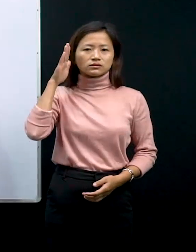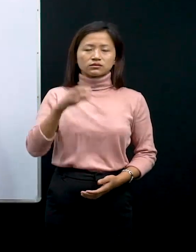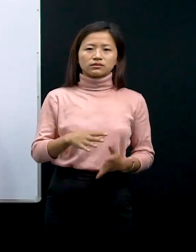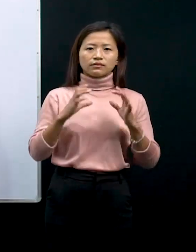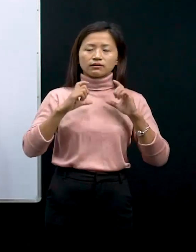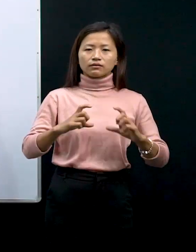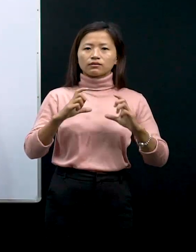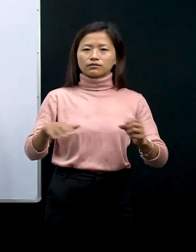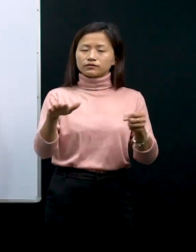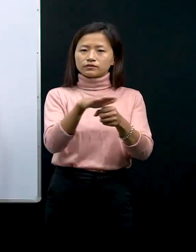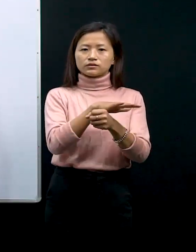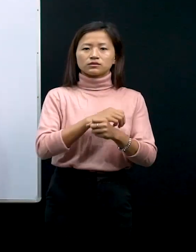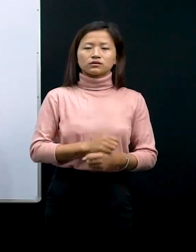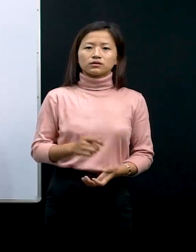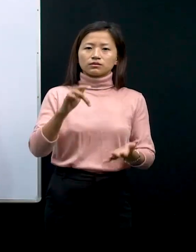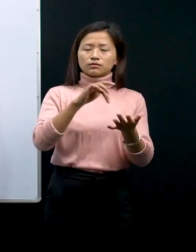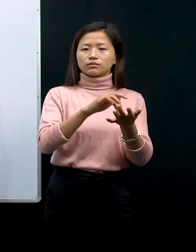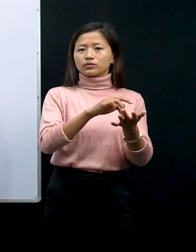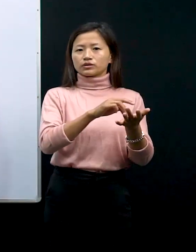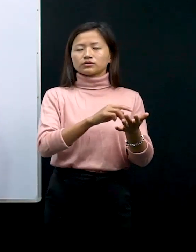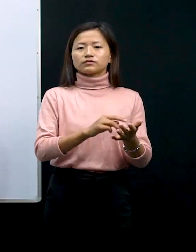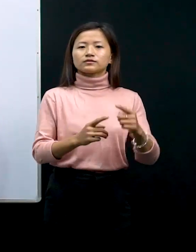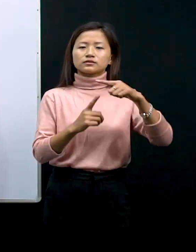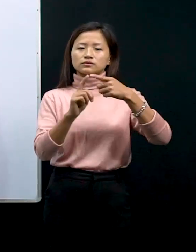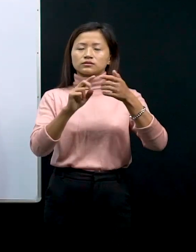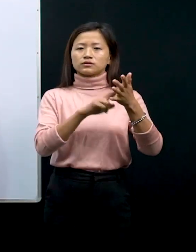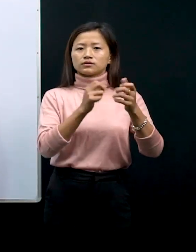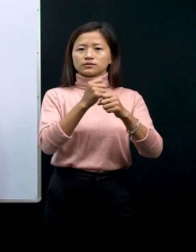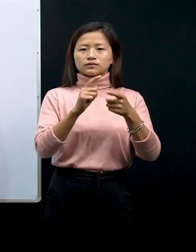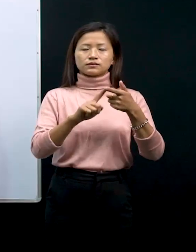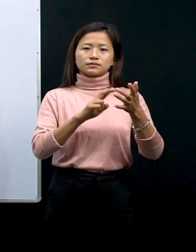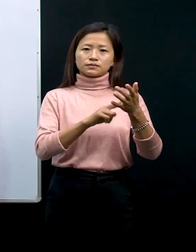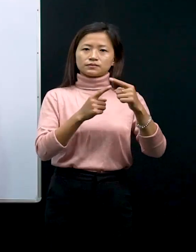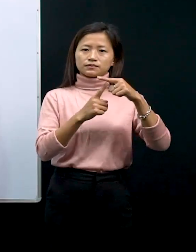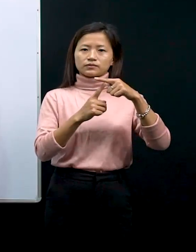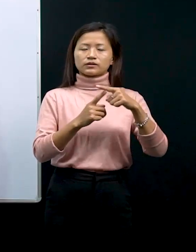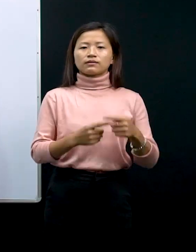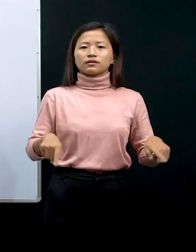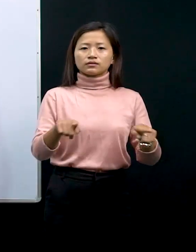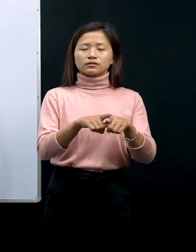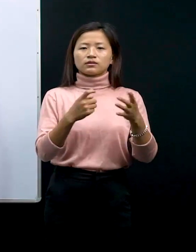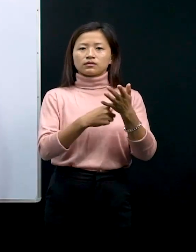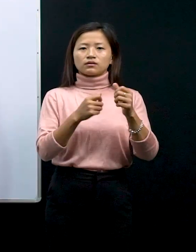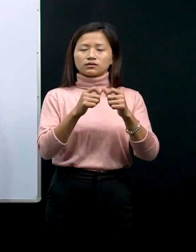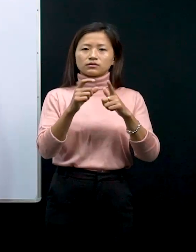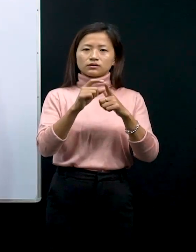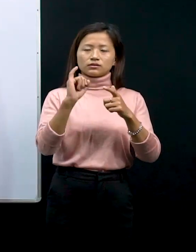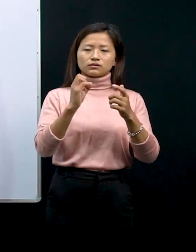learn, the point of contact of tangent and the radius.